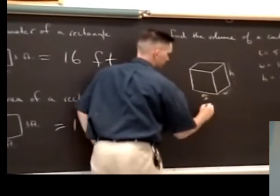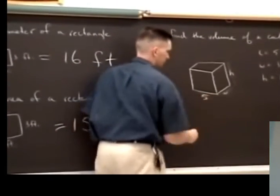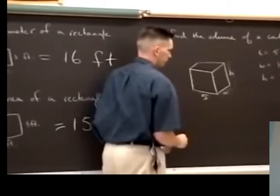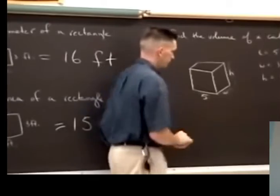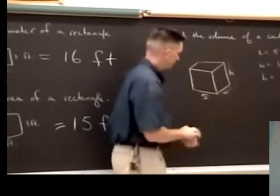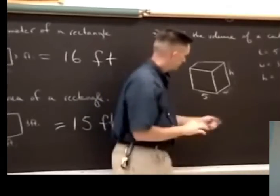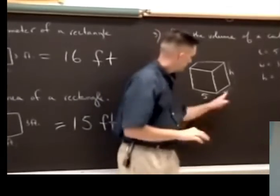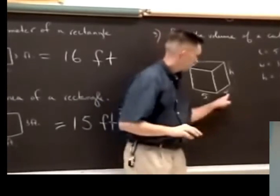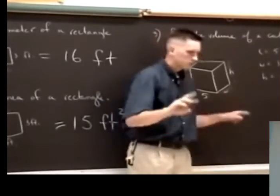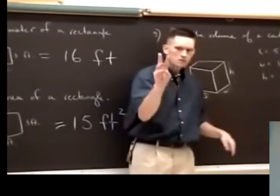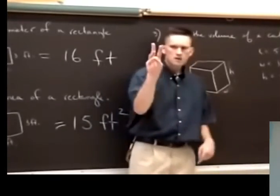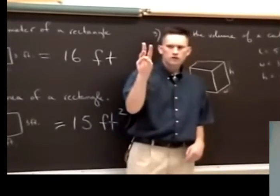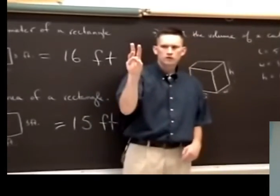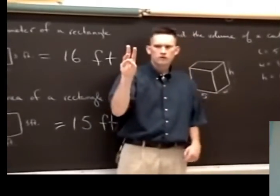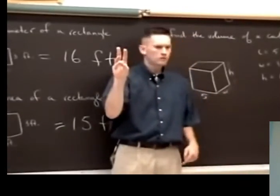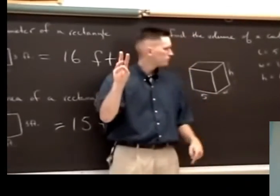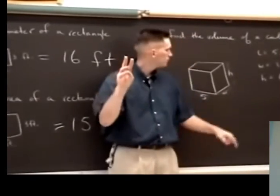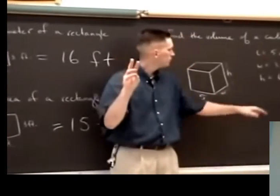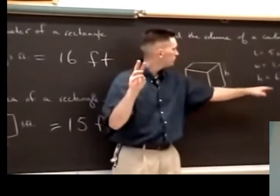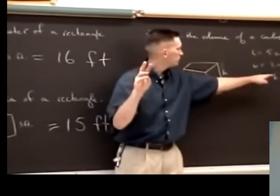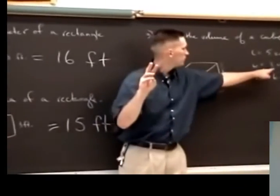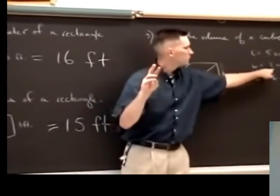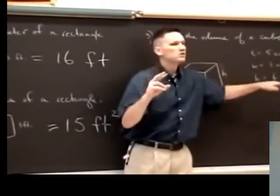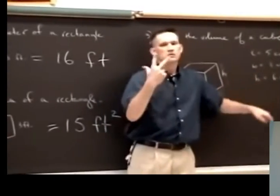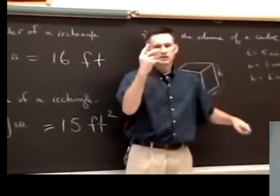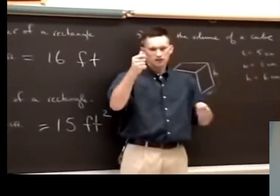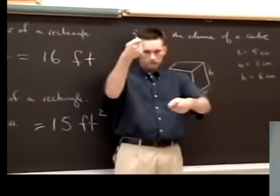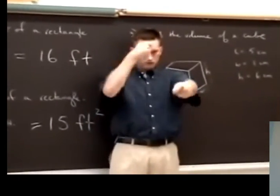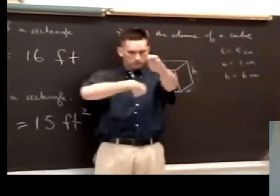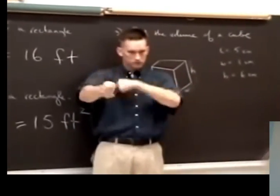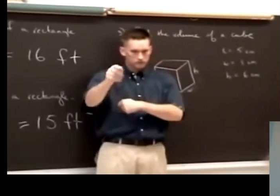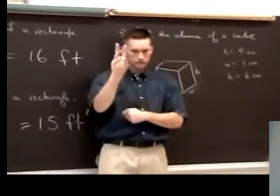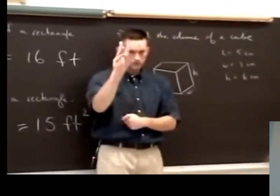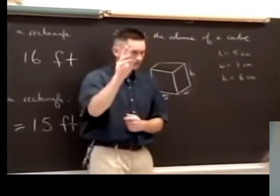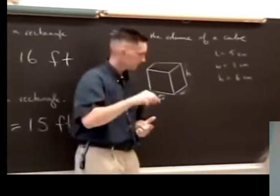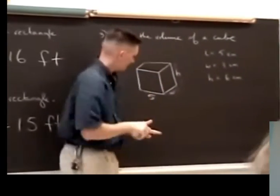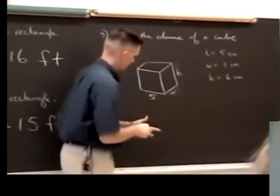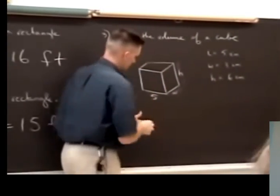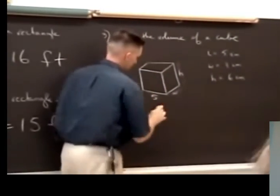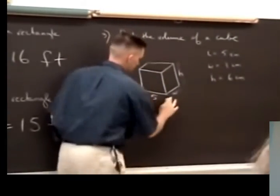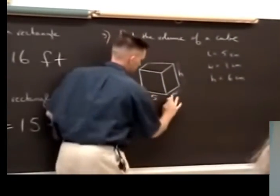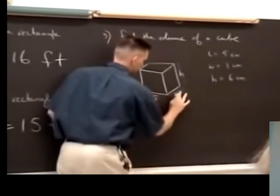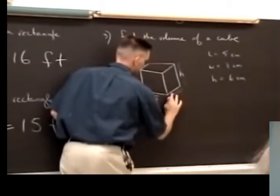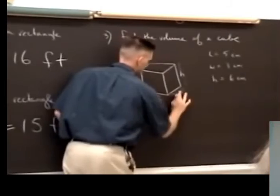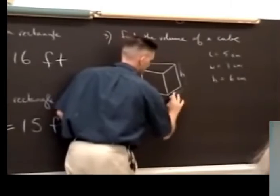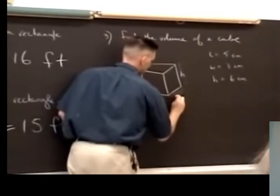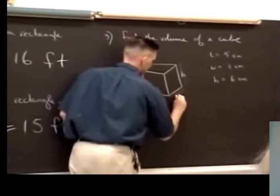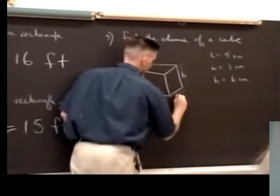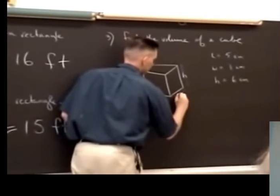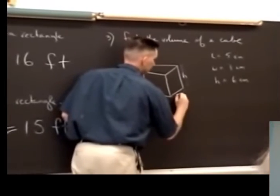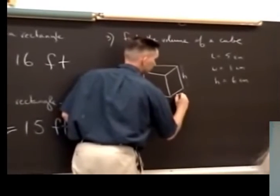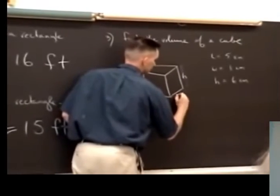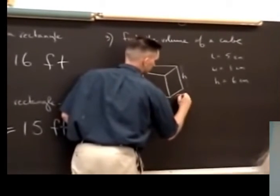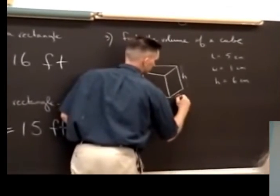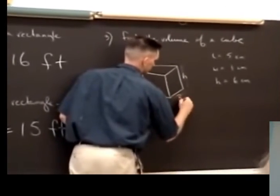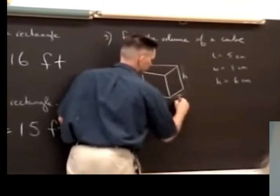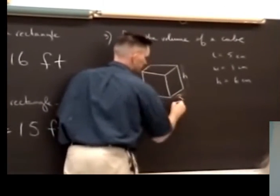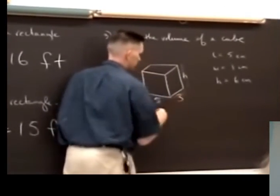the variable number for 5. And we're going to switch out the width